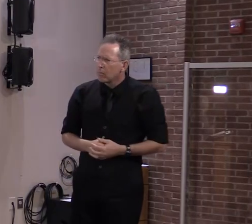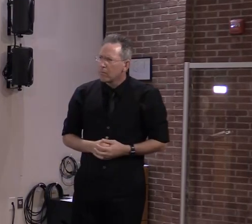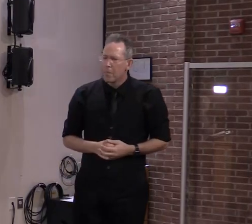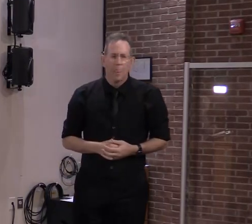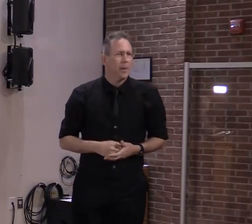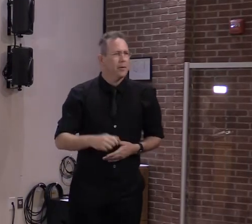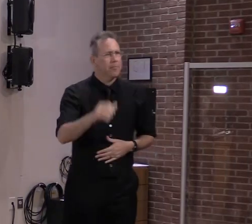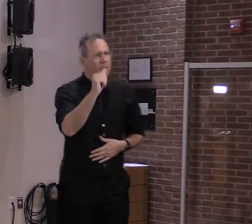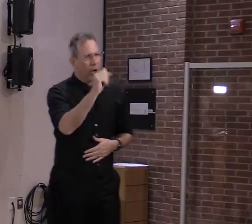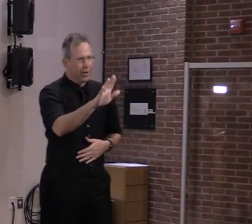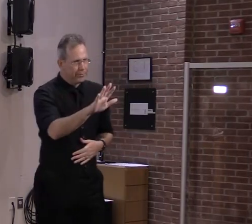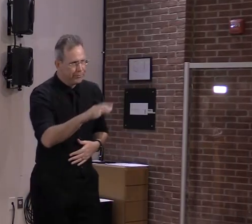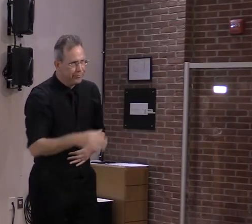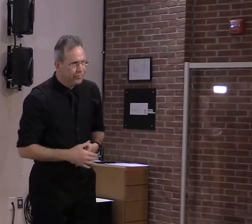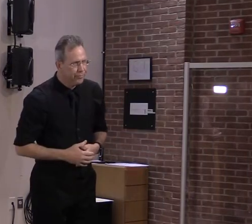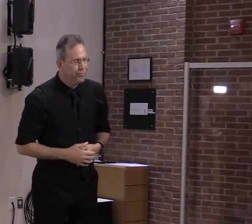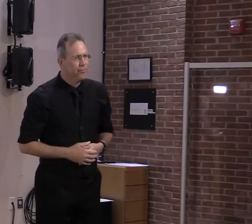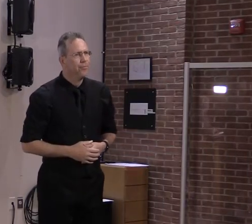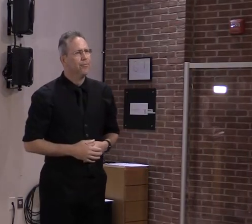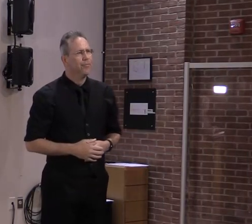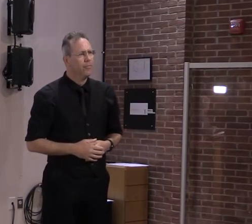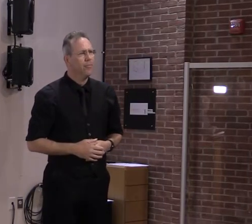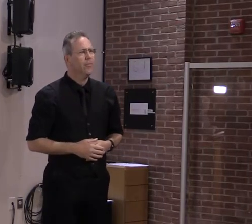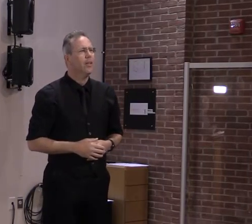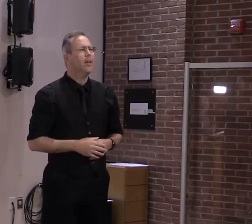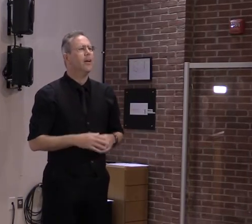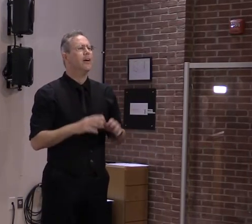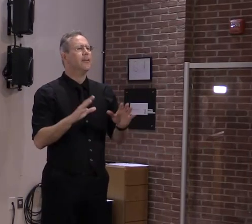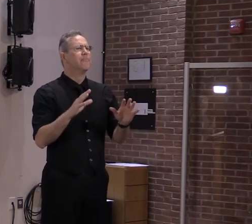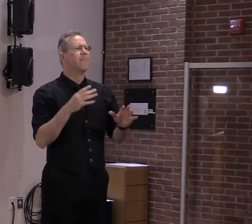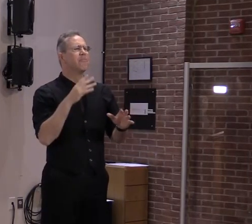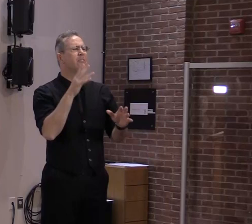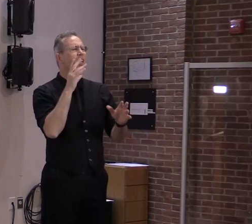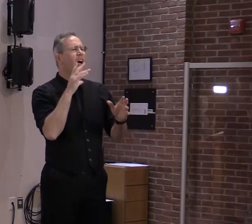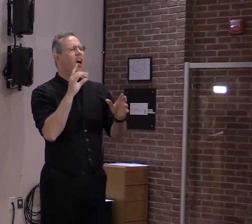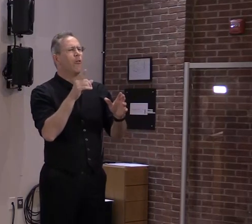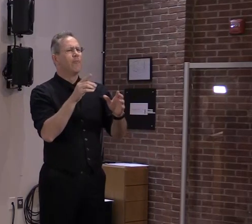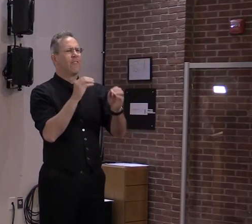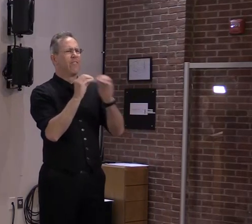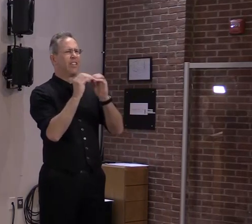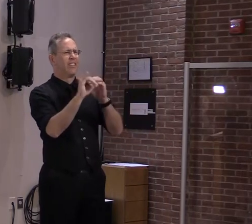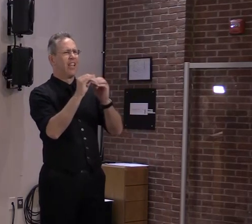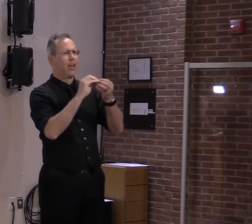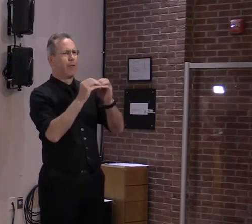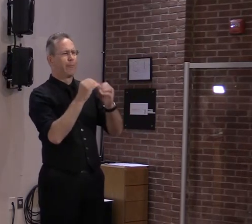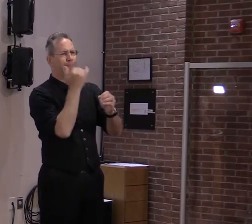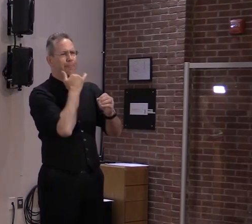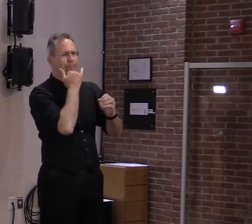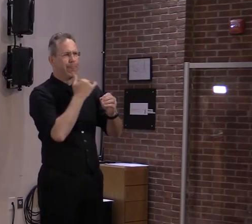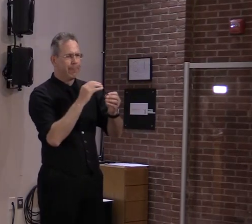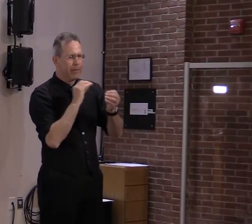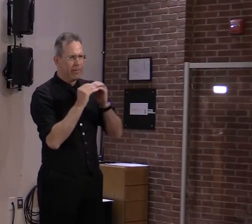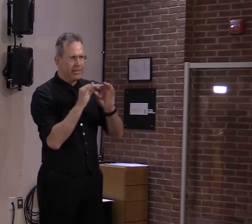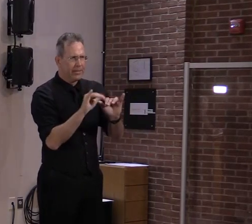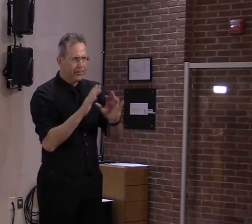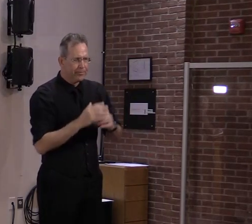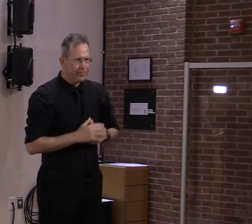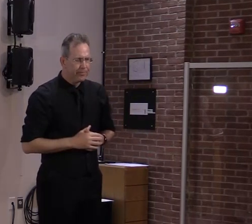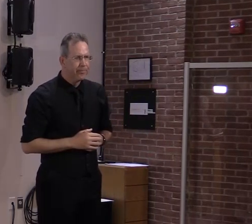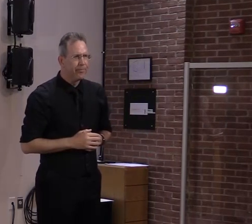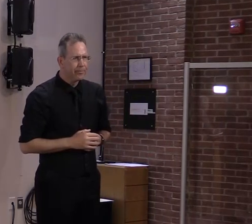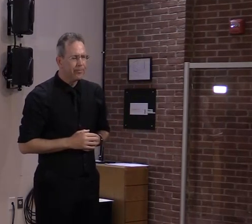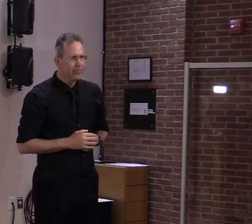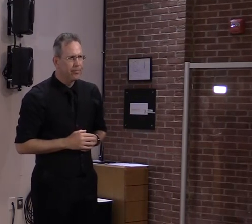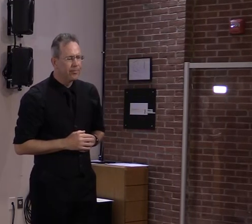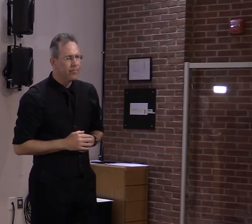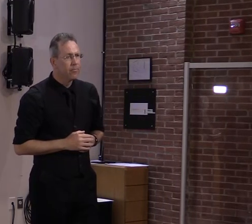I can't hear Peter, but I will reconcile the difference for you on what is the difference. I got the information